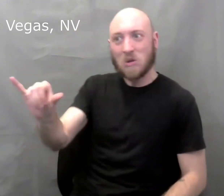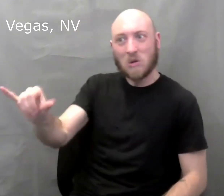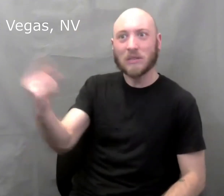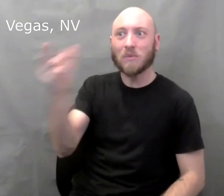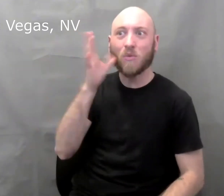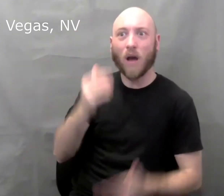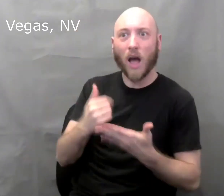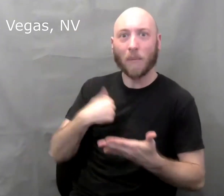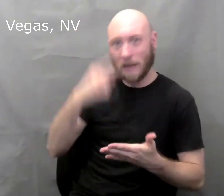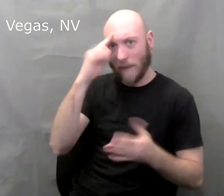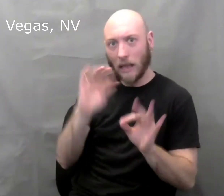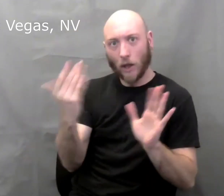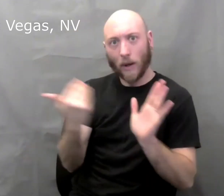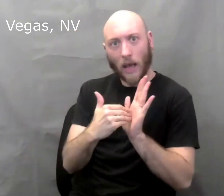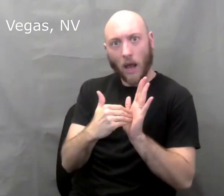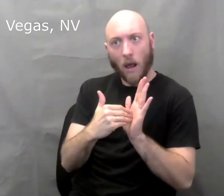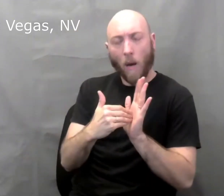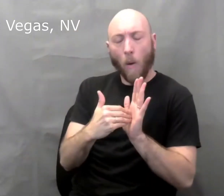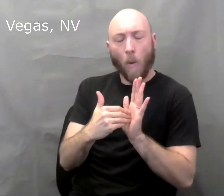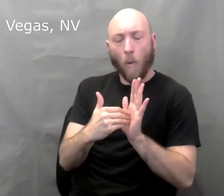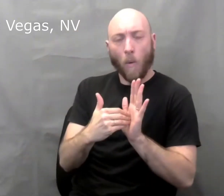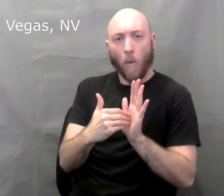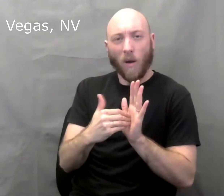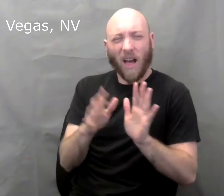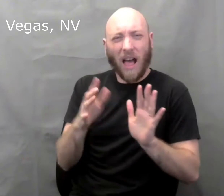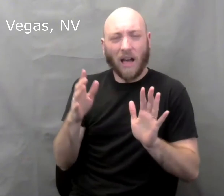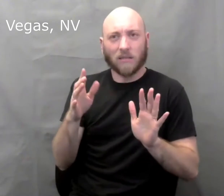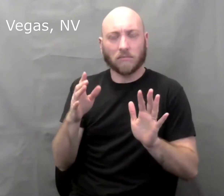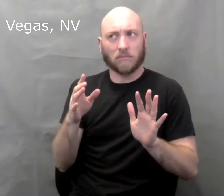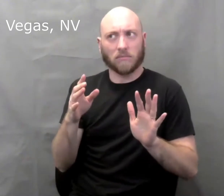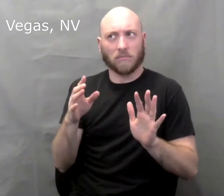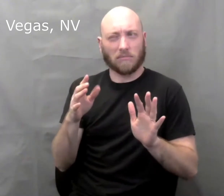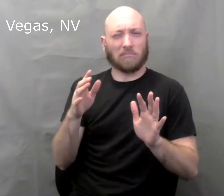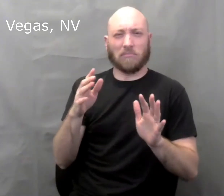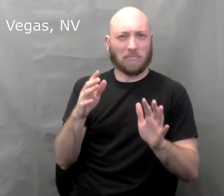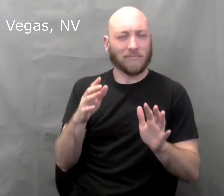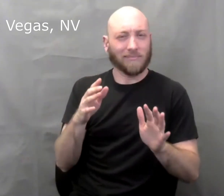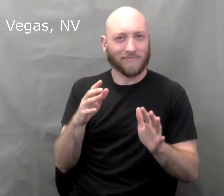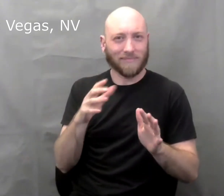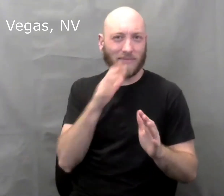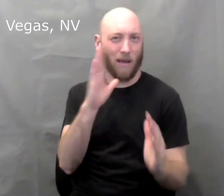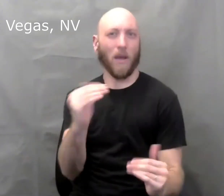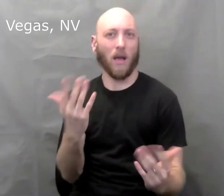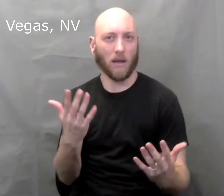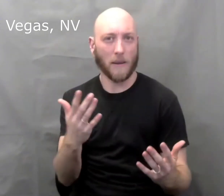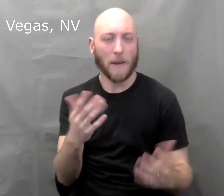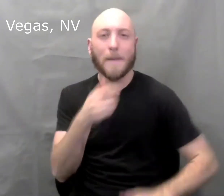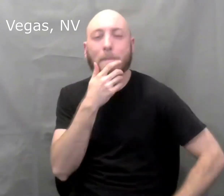was not, it wasn't what I thought it was going to be. I'm fortunate in that my